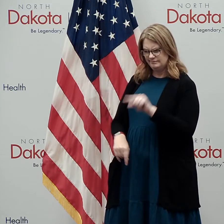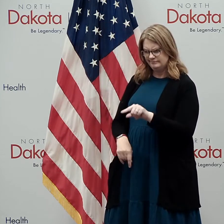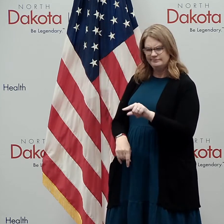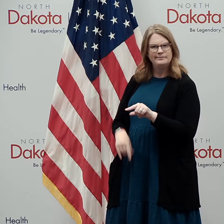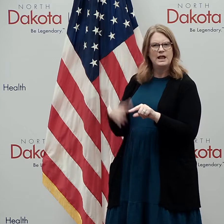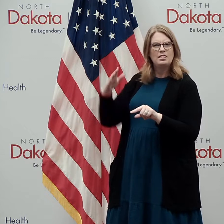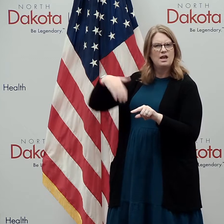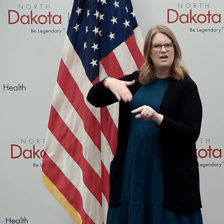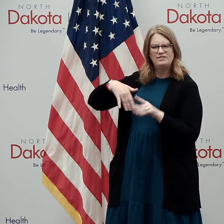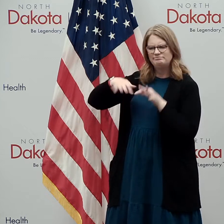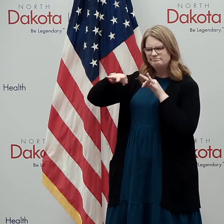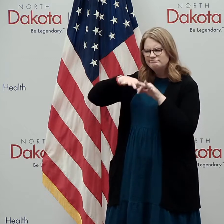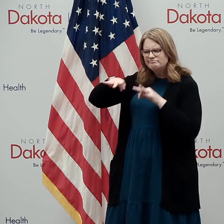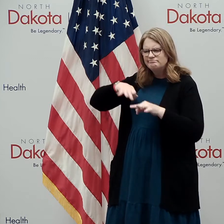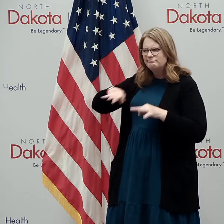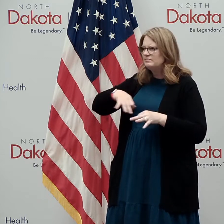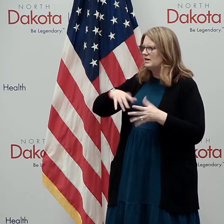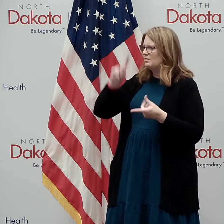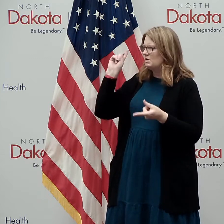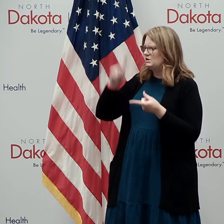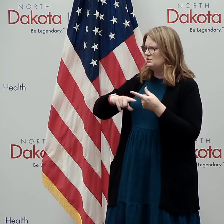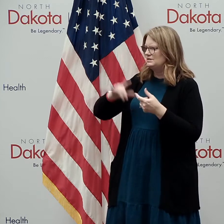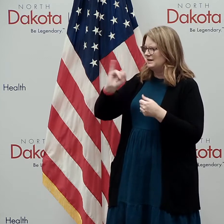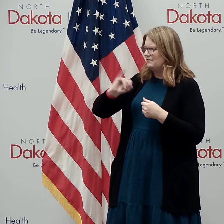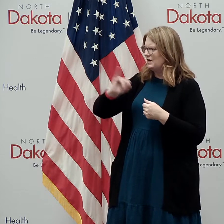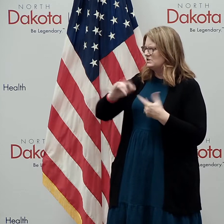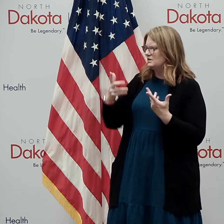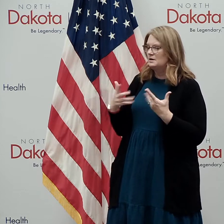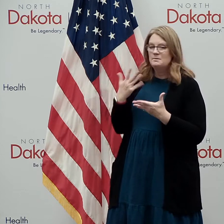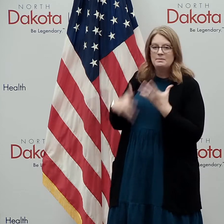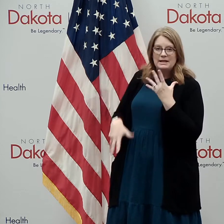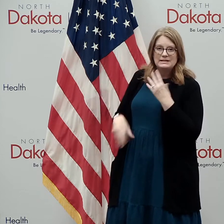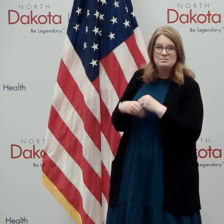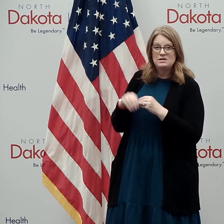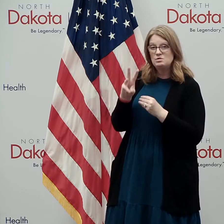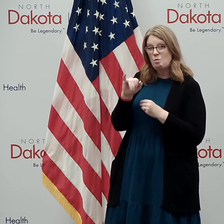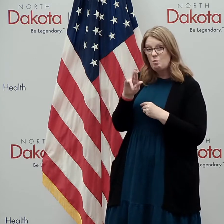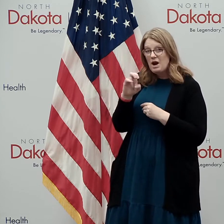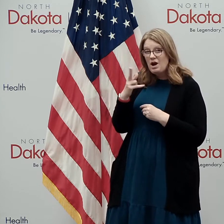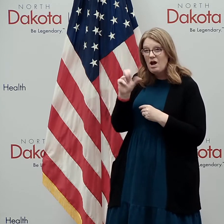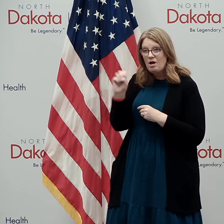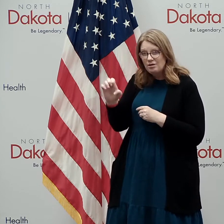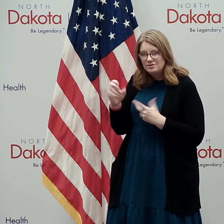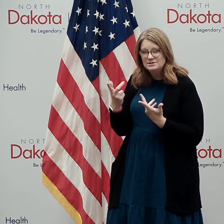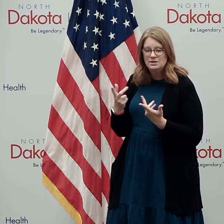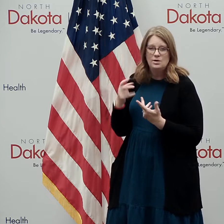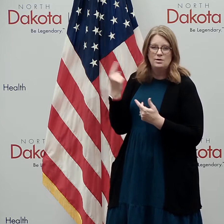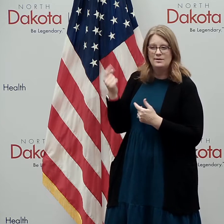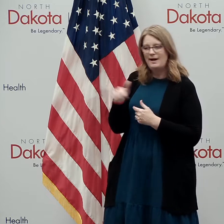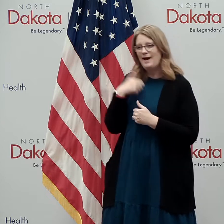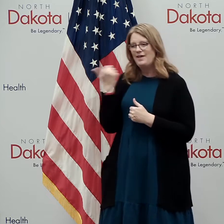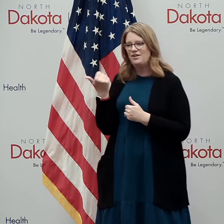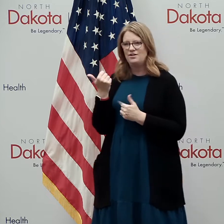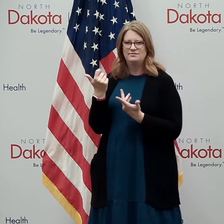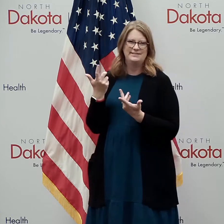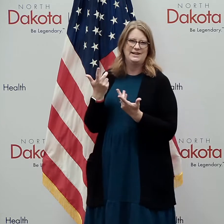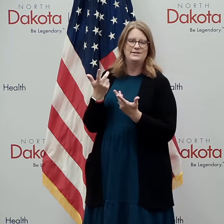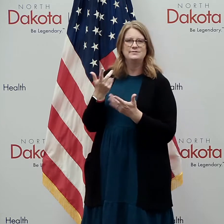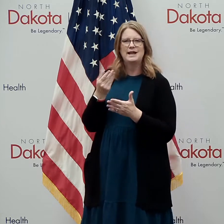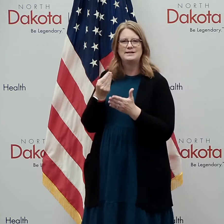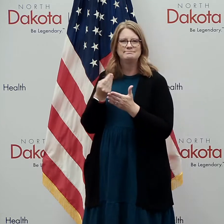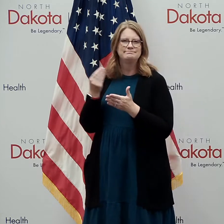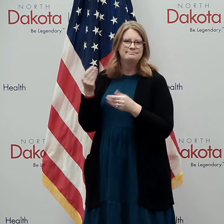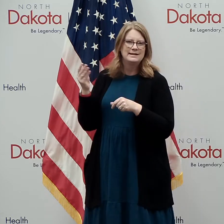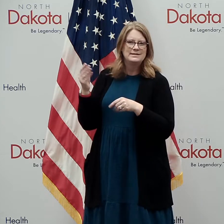investment reduces infection. For example, the expansion of warehouse space or some other capital improvement that has no apparent nexus